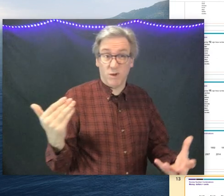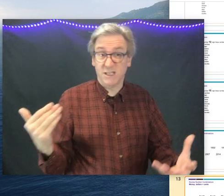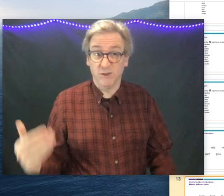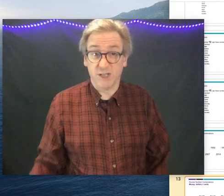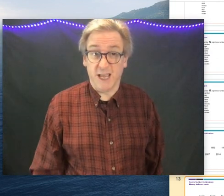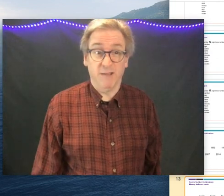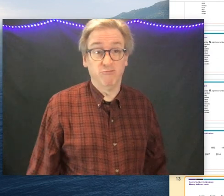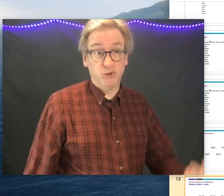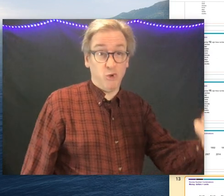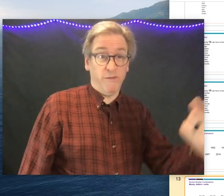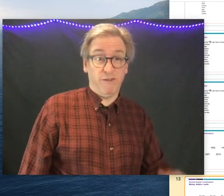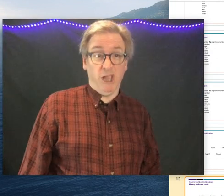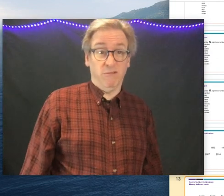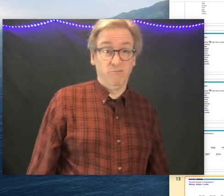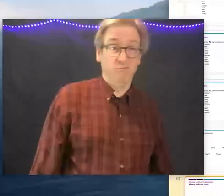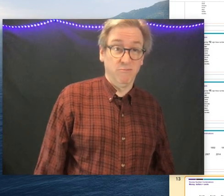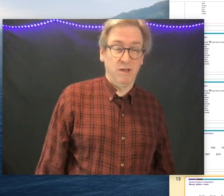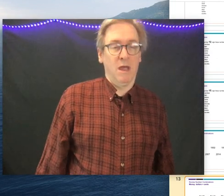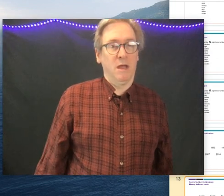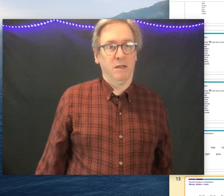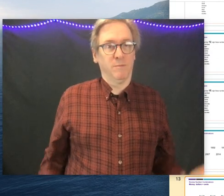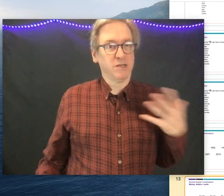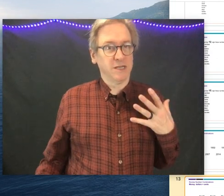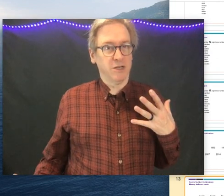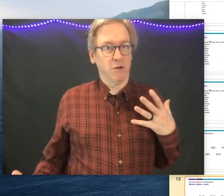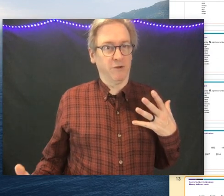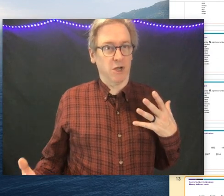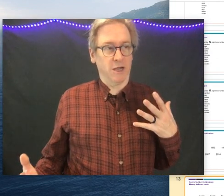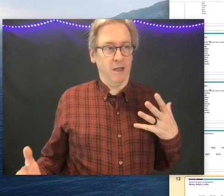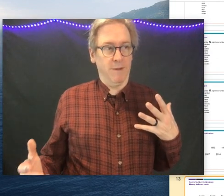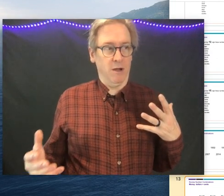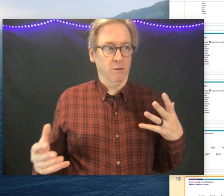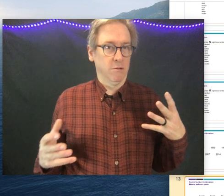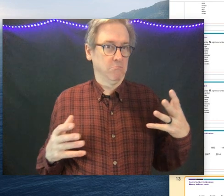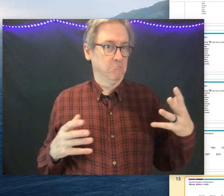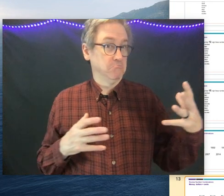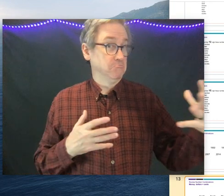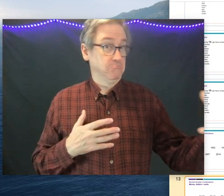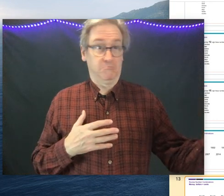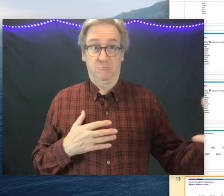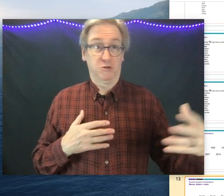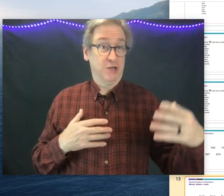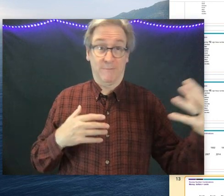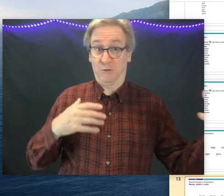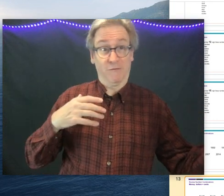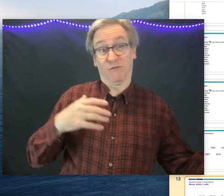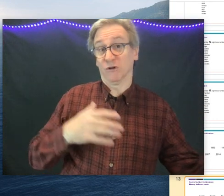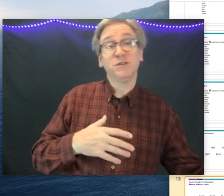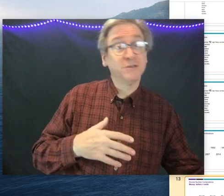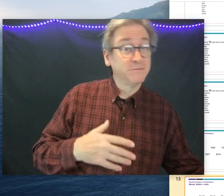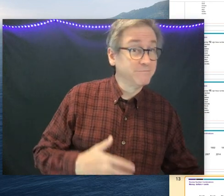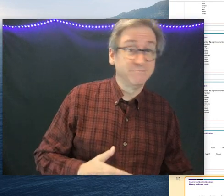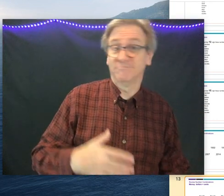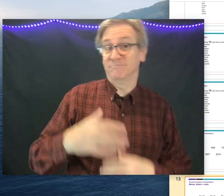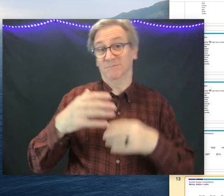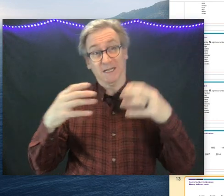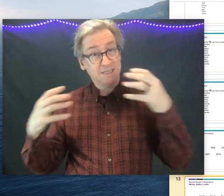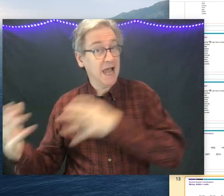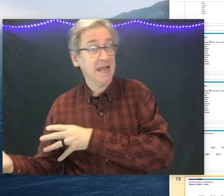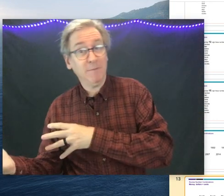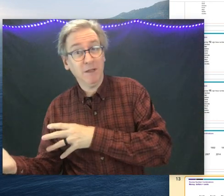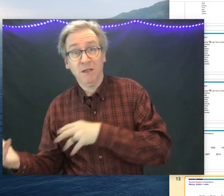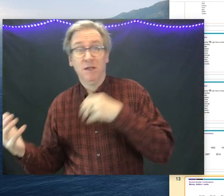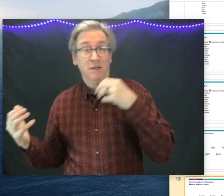But otherwise, if you just say $2.15, the person doesn't know if you're talking about chapter and verse,